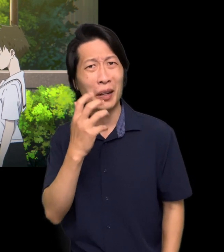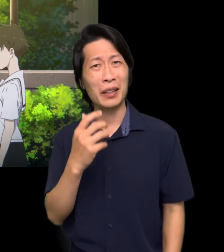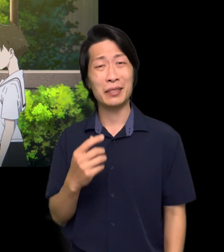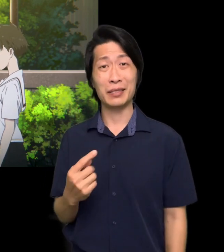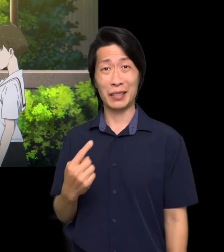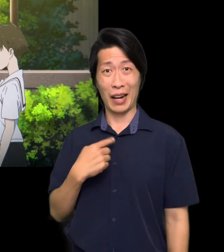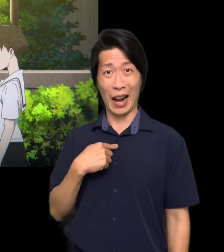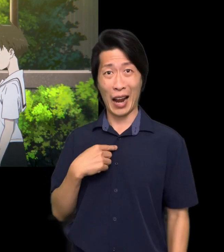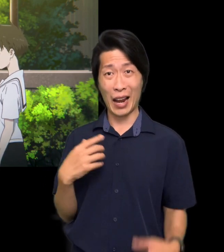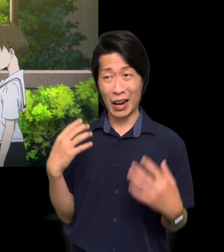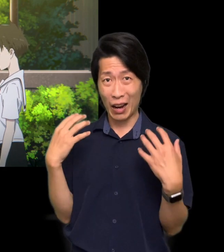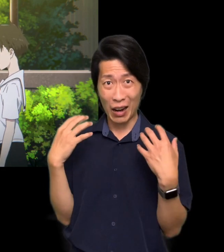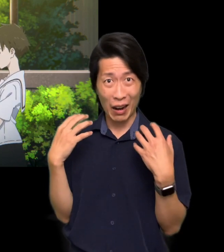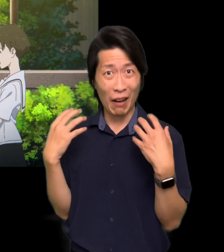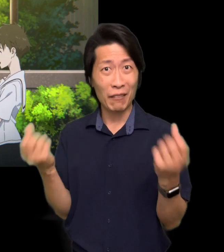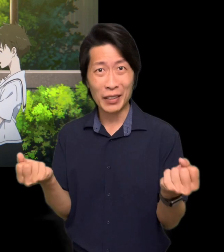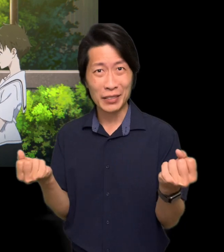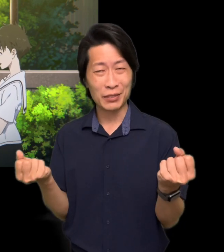wow.